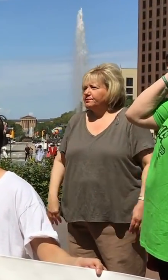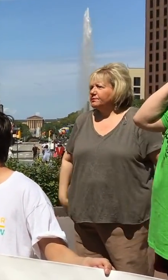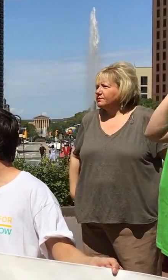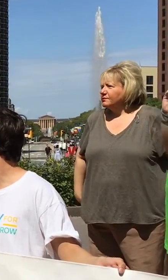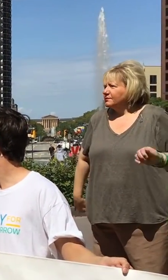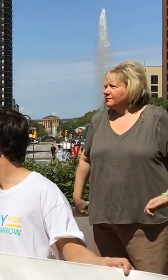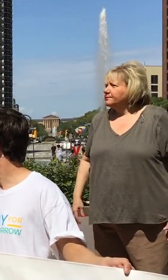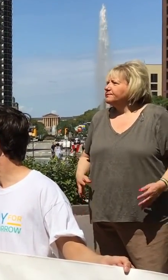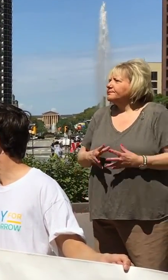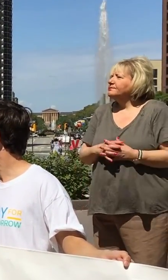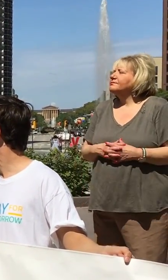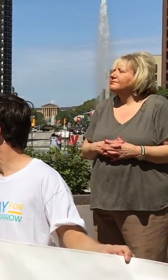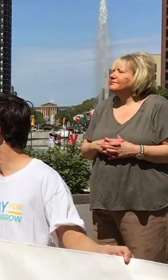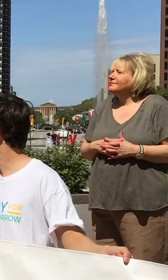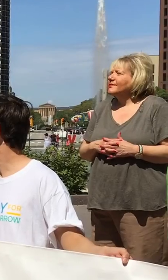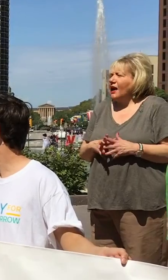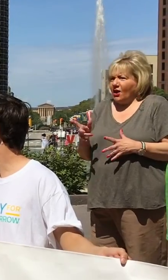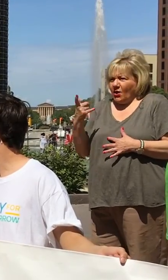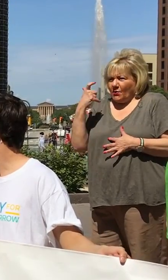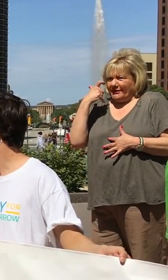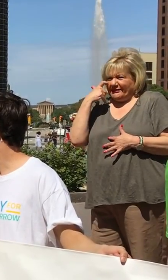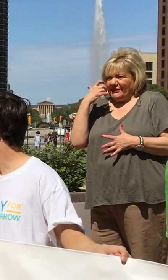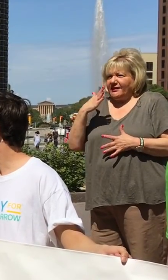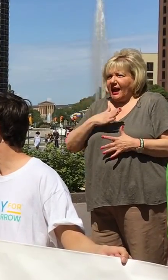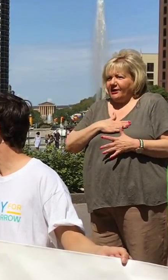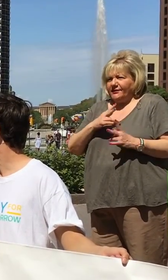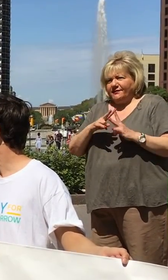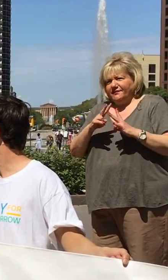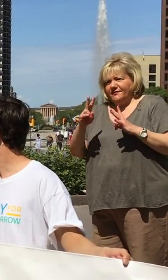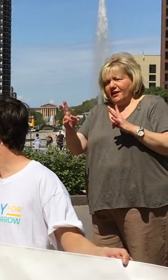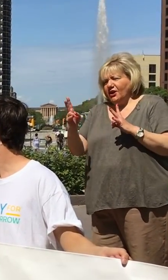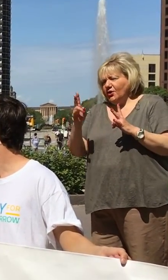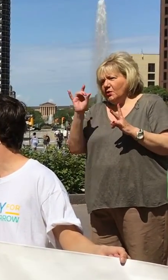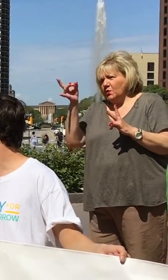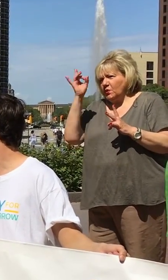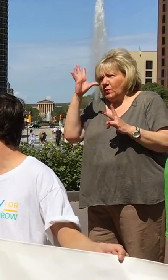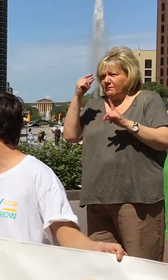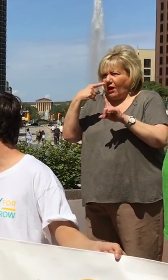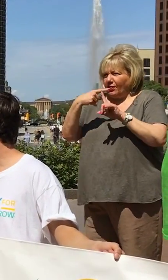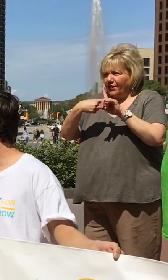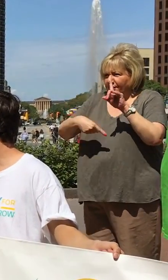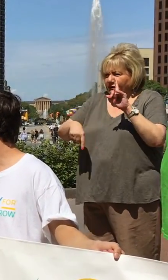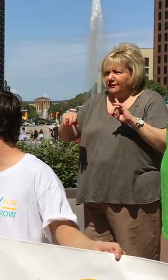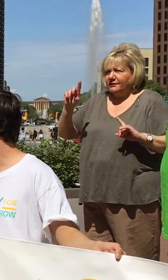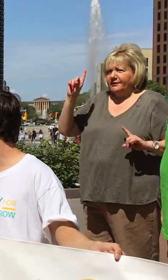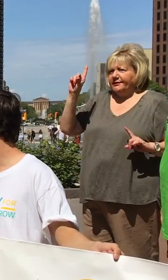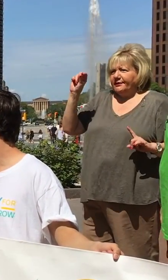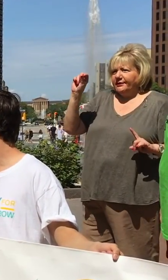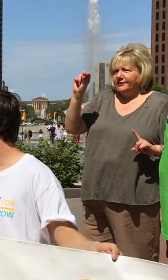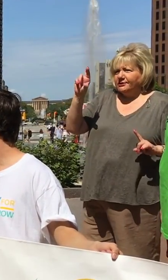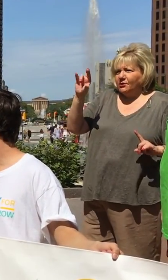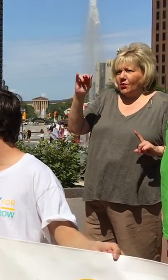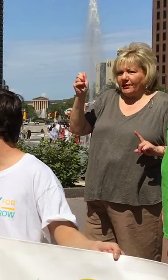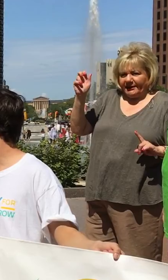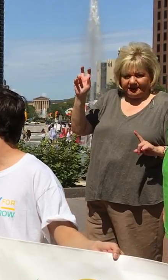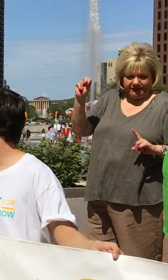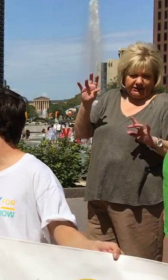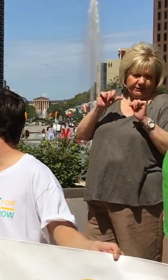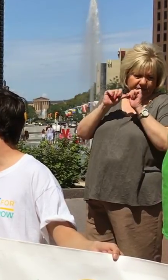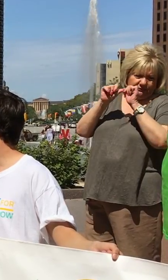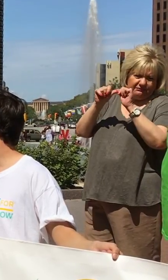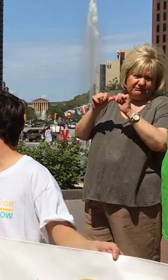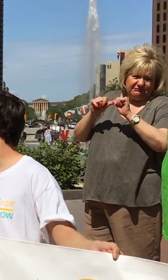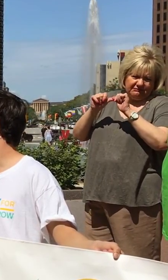been through a tough month. We've all heard about Dorian nonstop. No matter where we are, we've